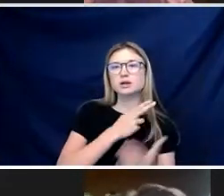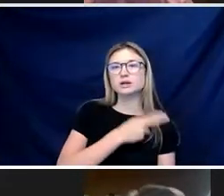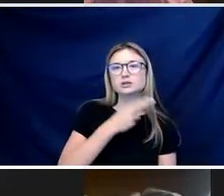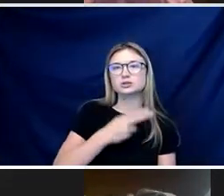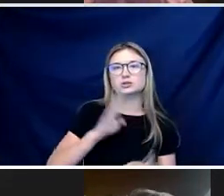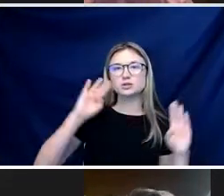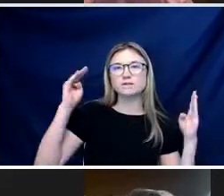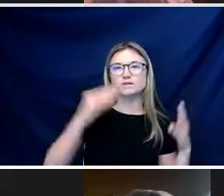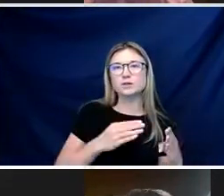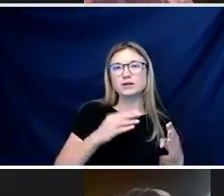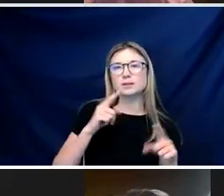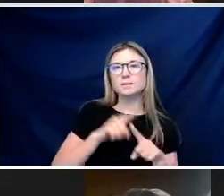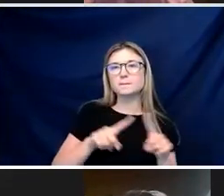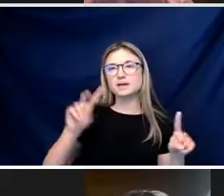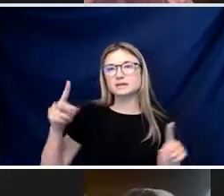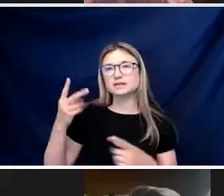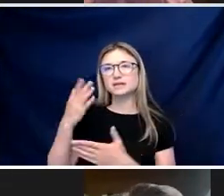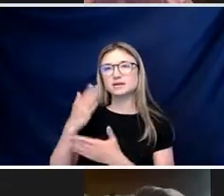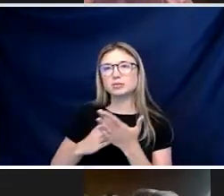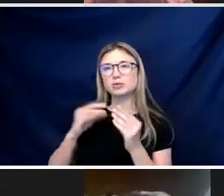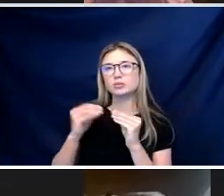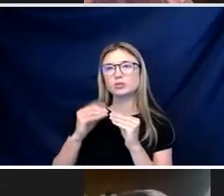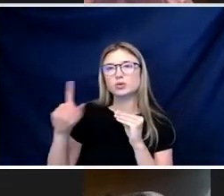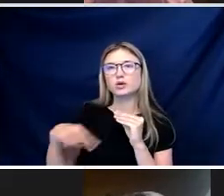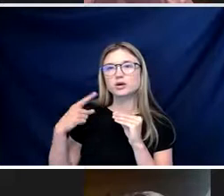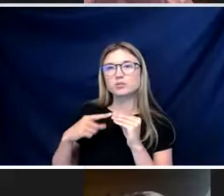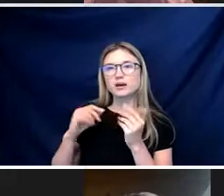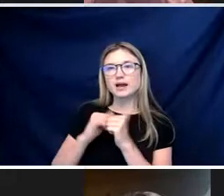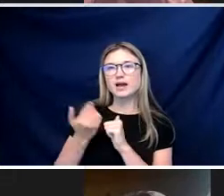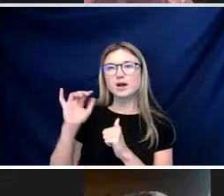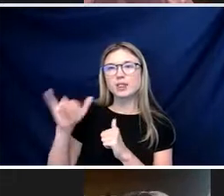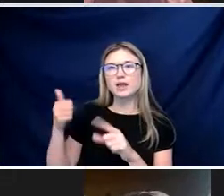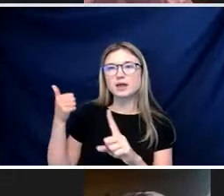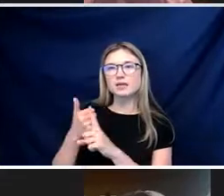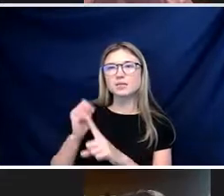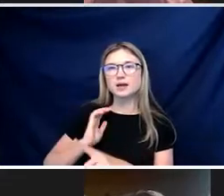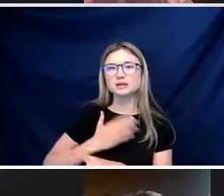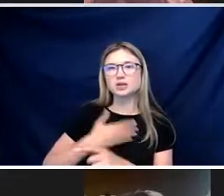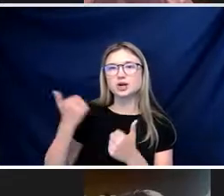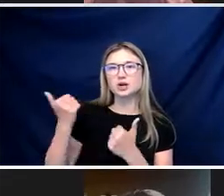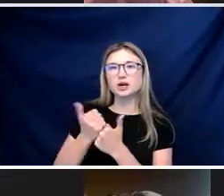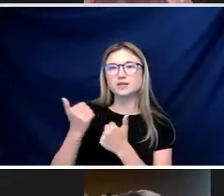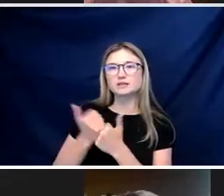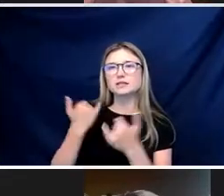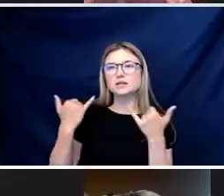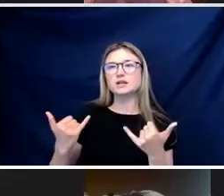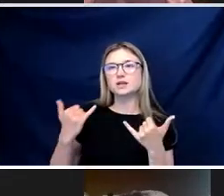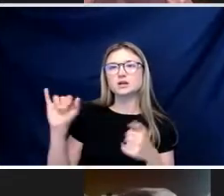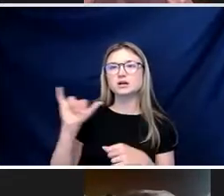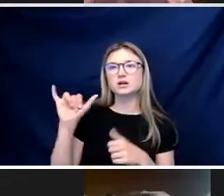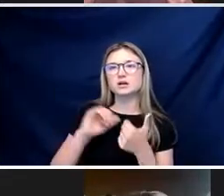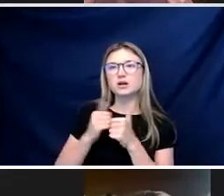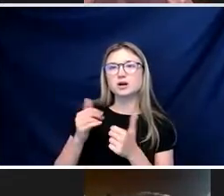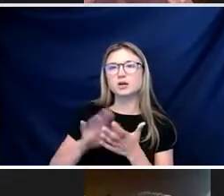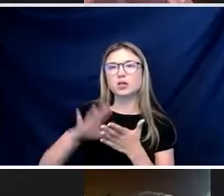second portion will probably be more about how that impacts our advocacy today, and also how learning our